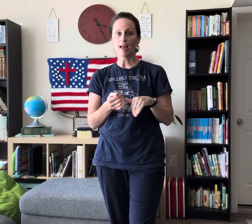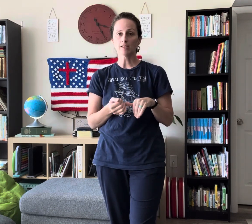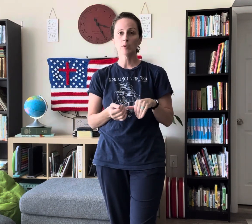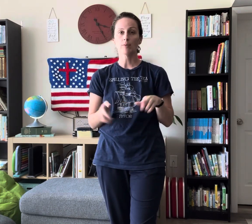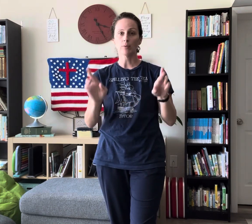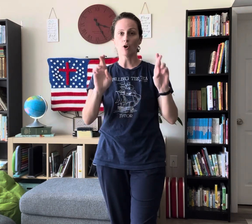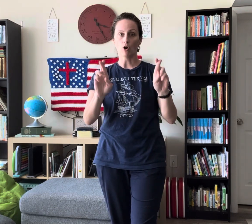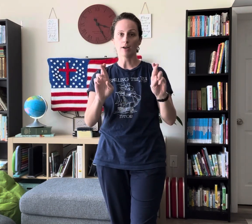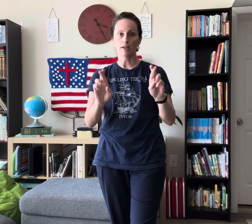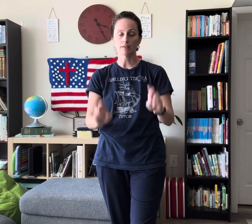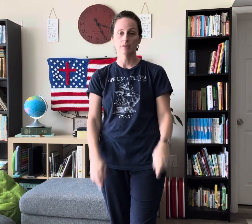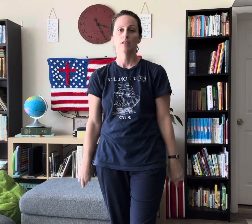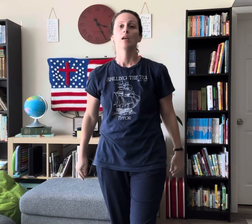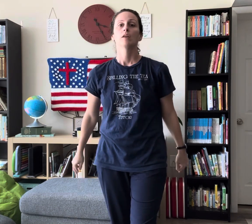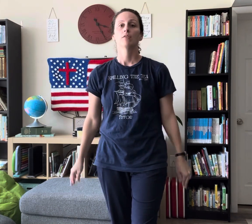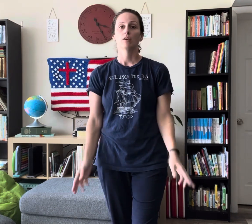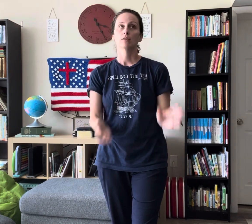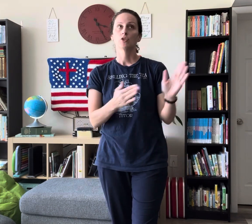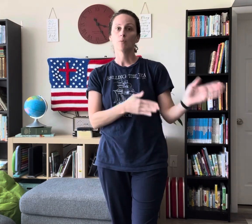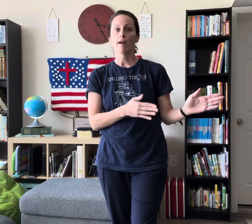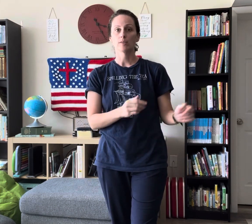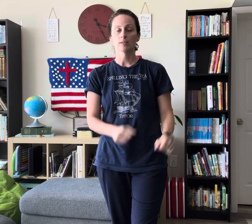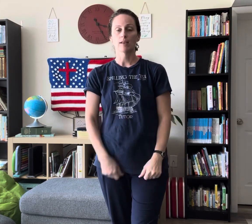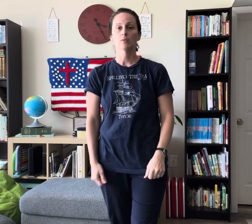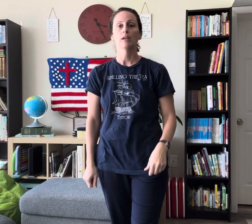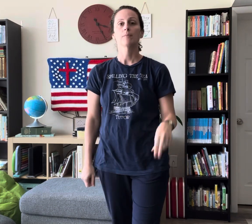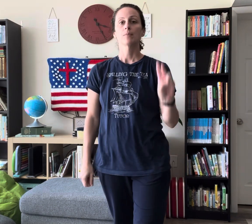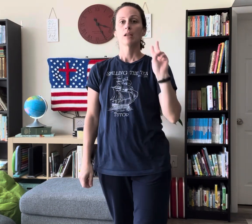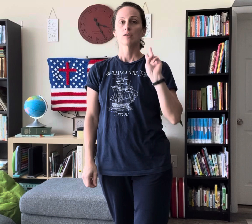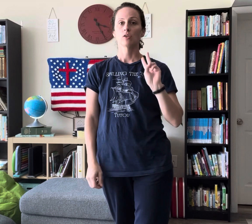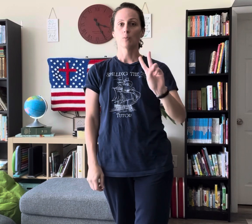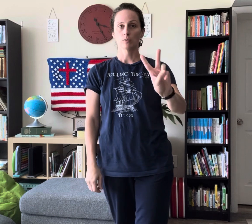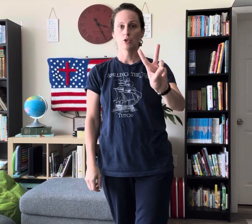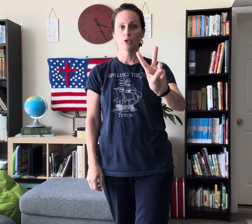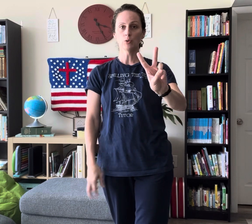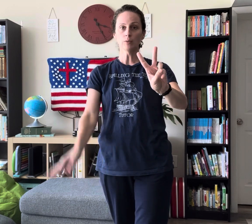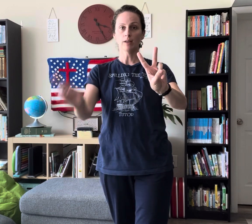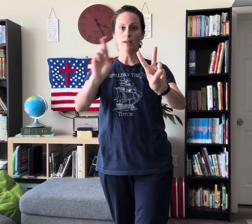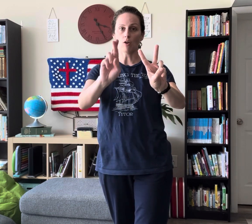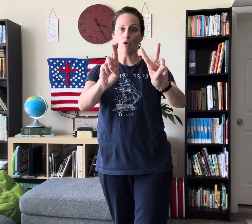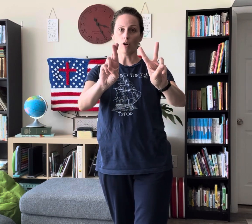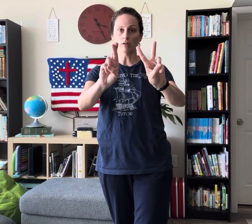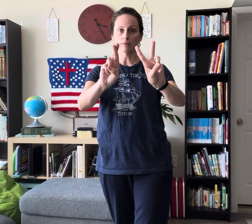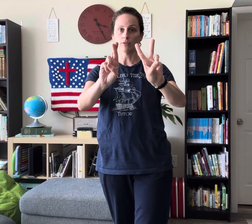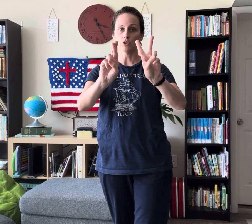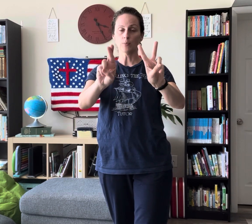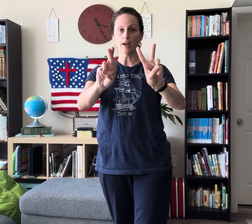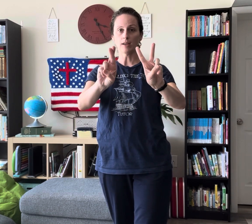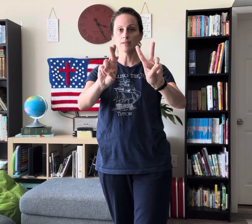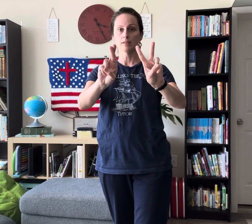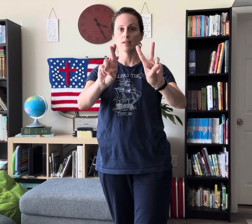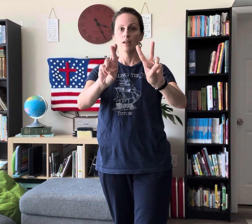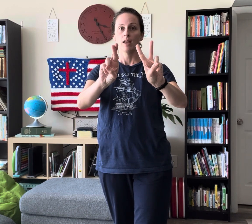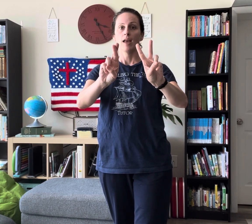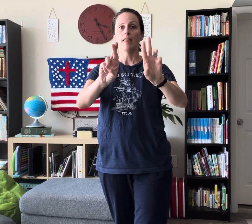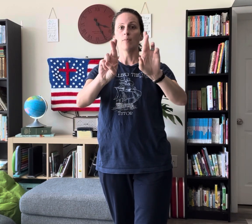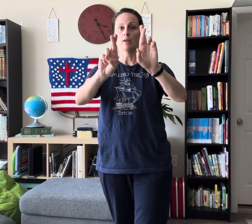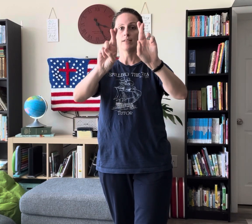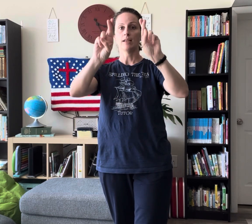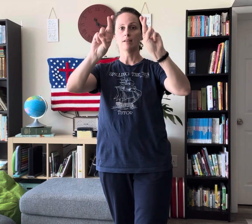week, but with our hands. For to rise was last week. So to and R for to raise. And then we're gonna take